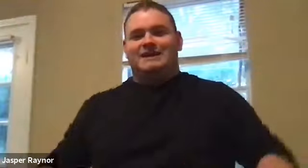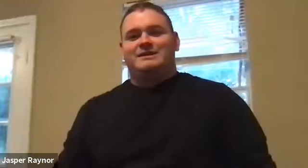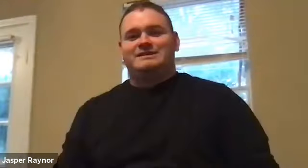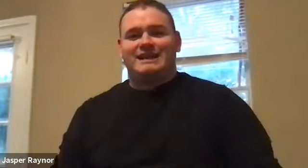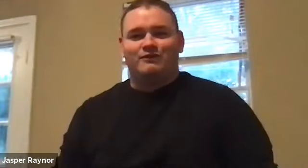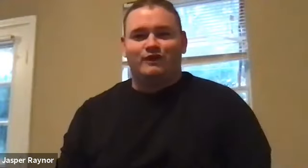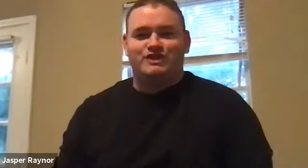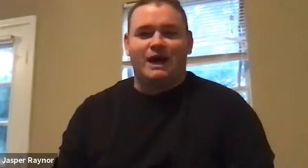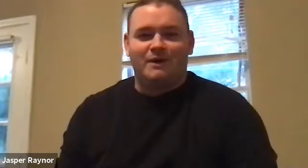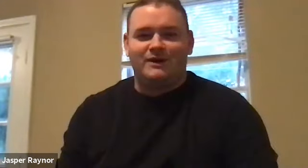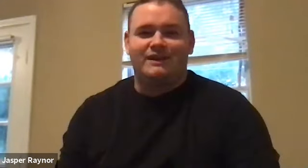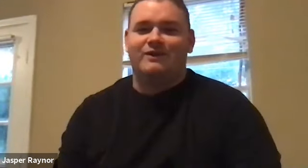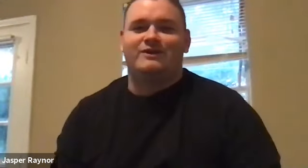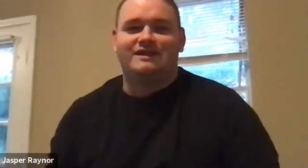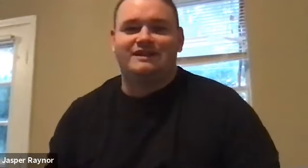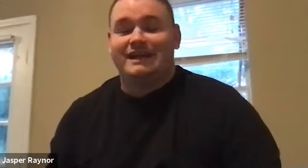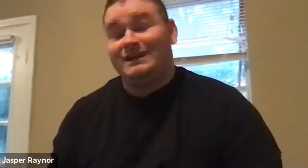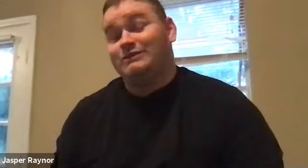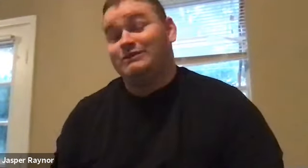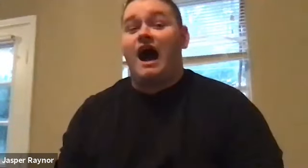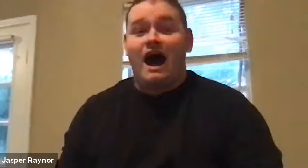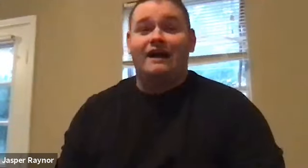in a tin roof shop all day long, and it was hot